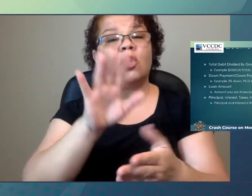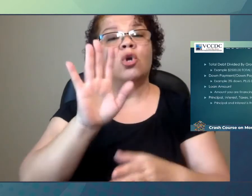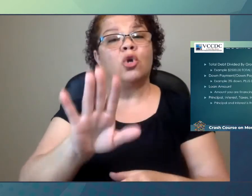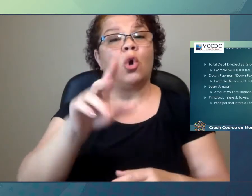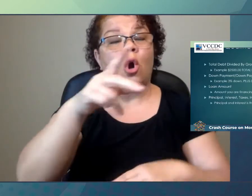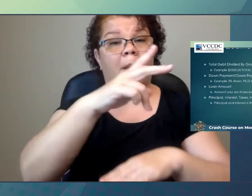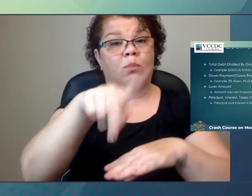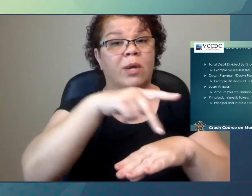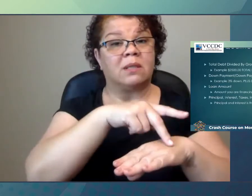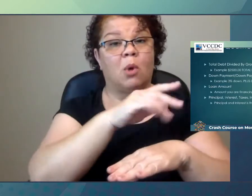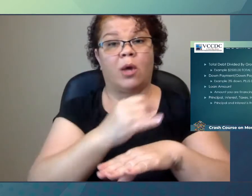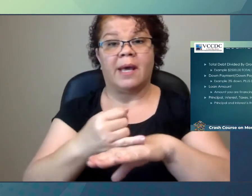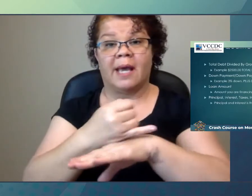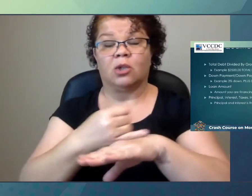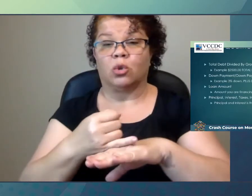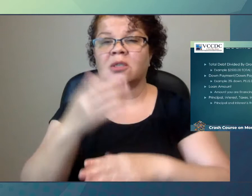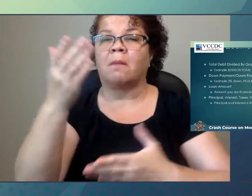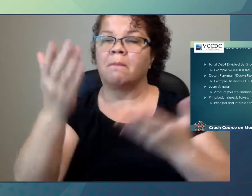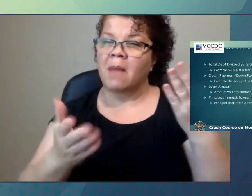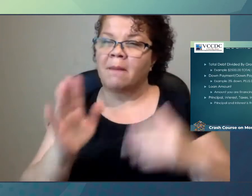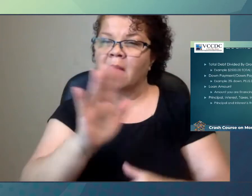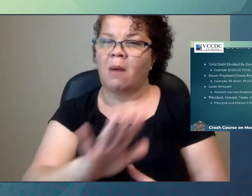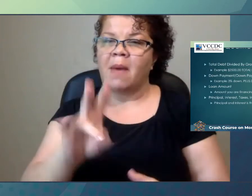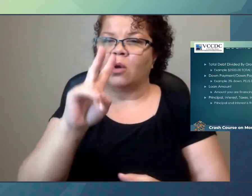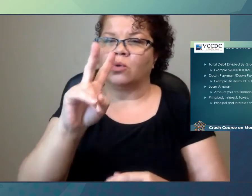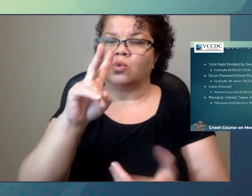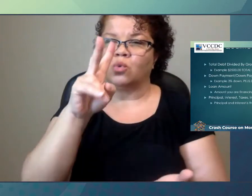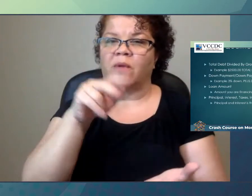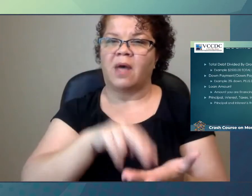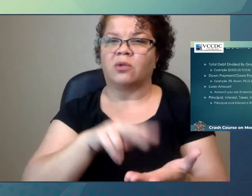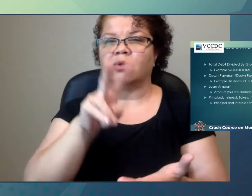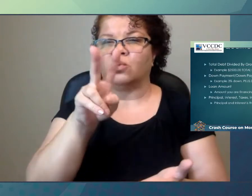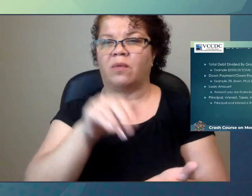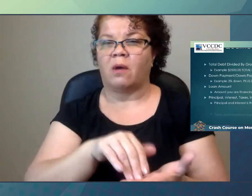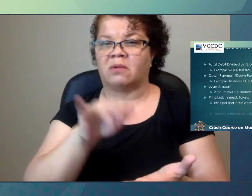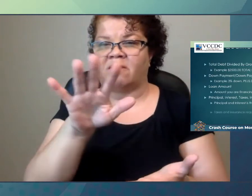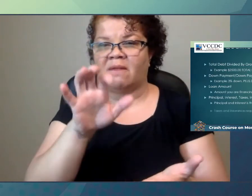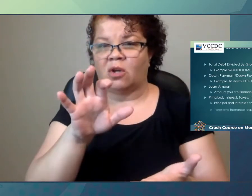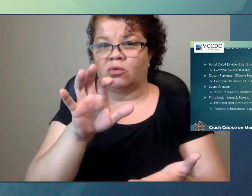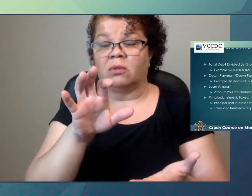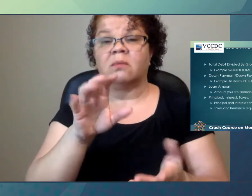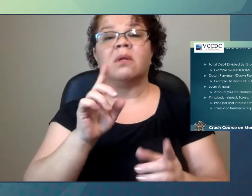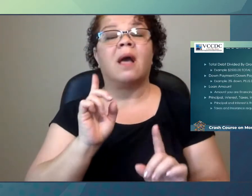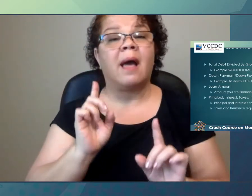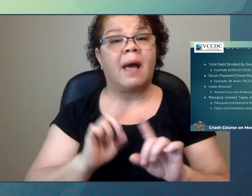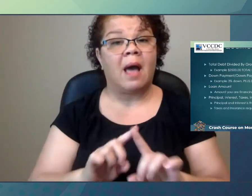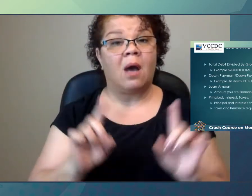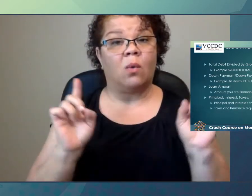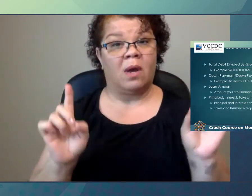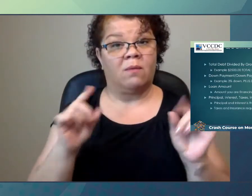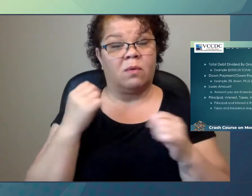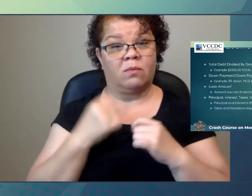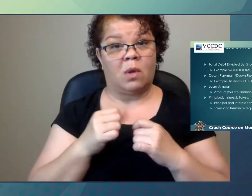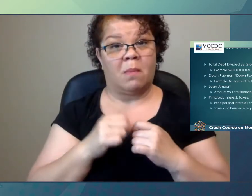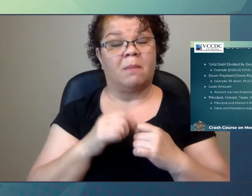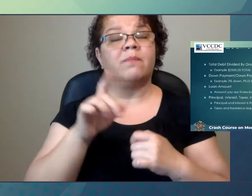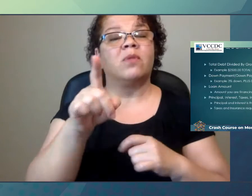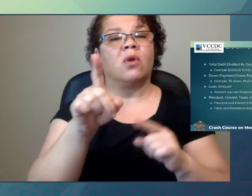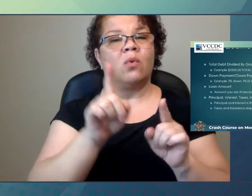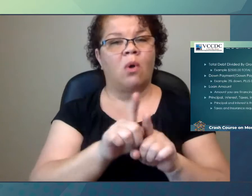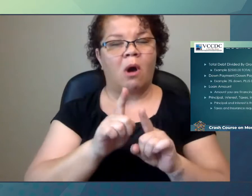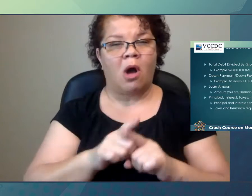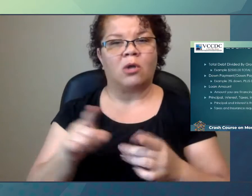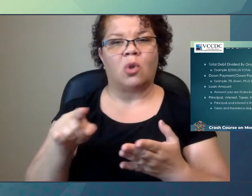interest may be about $2,000 to $2,500. However, keep in mind that you also have to